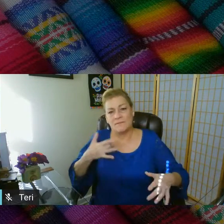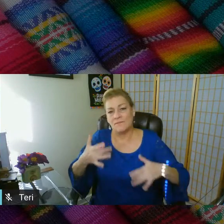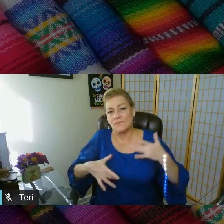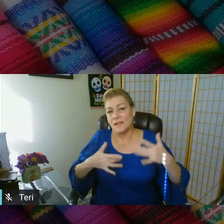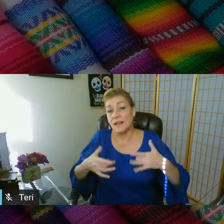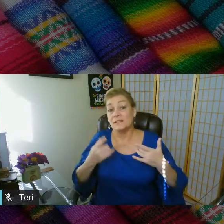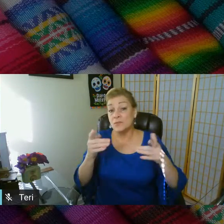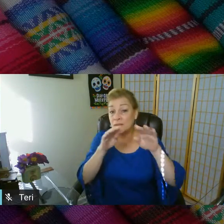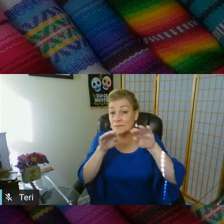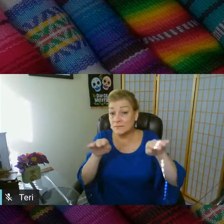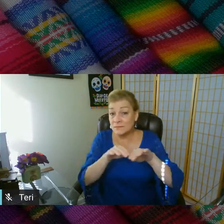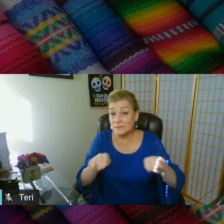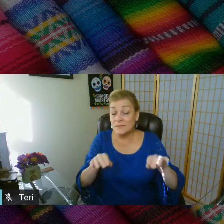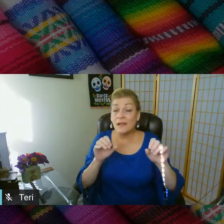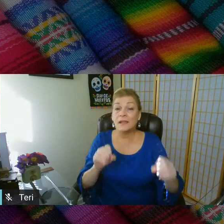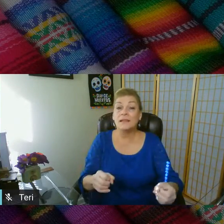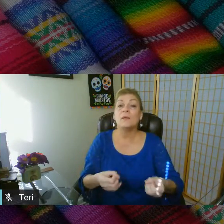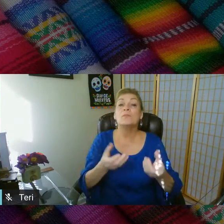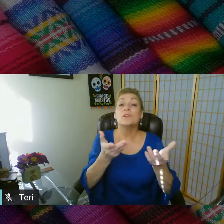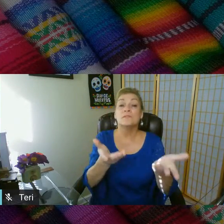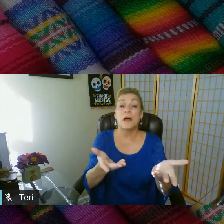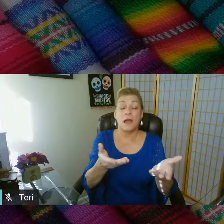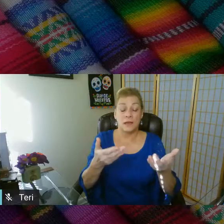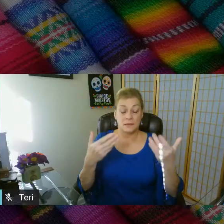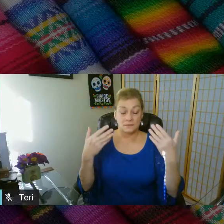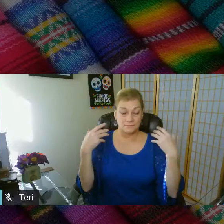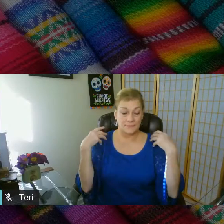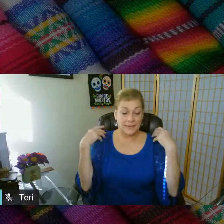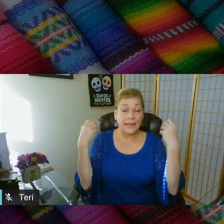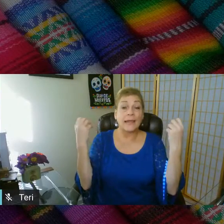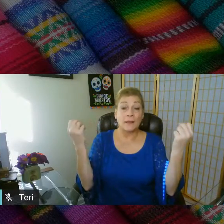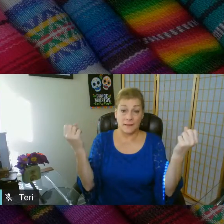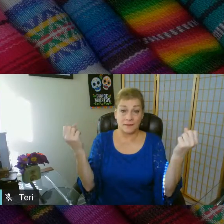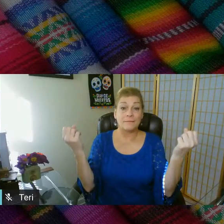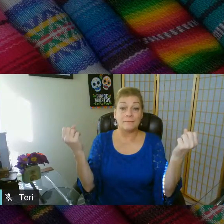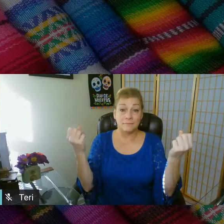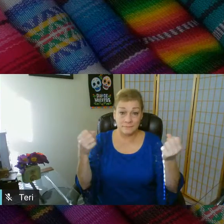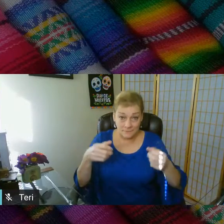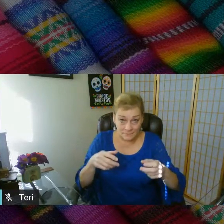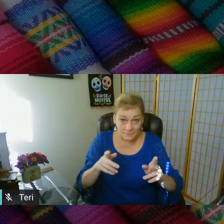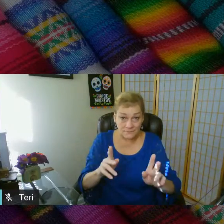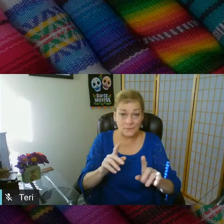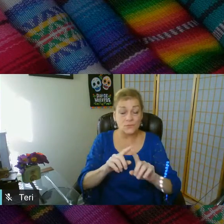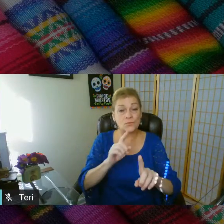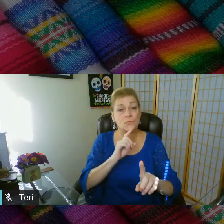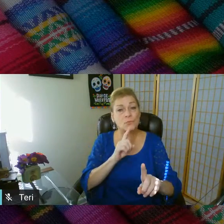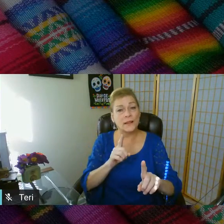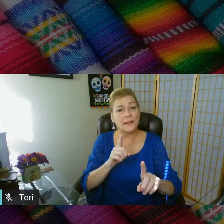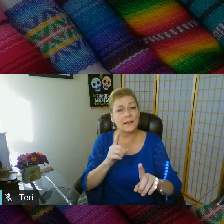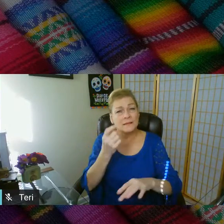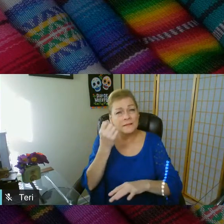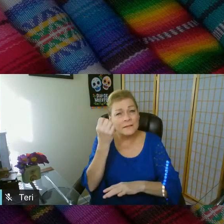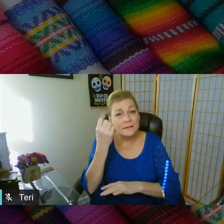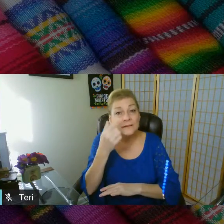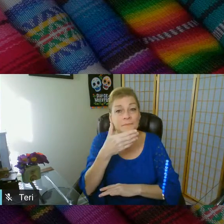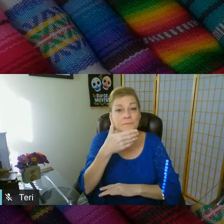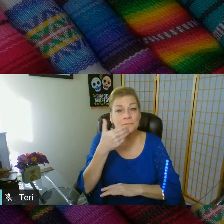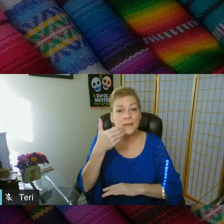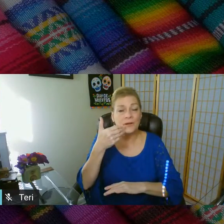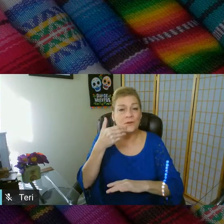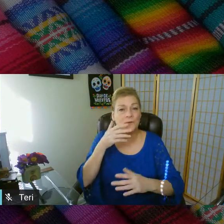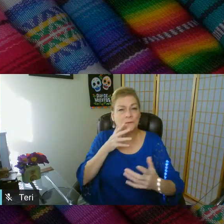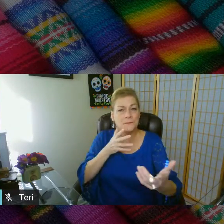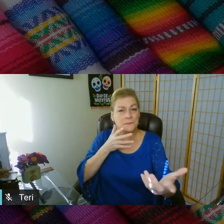healing opportunity to really negotiate, to position ourselves and negotiate through